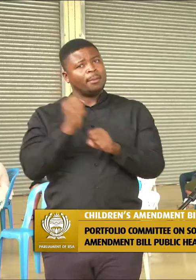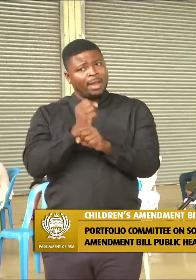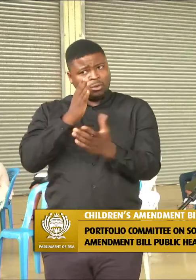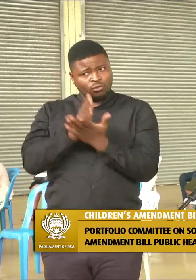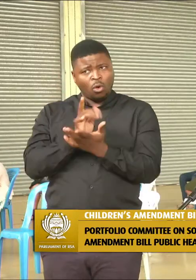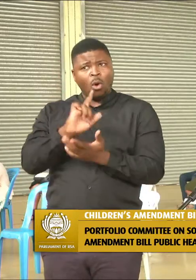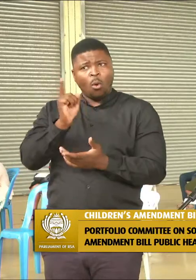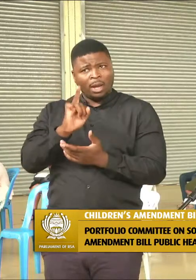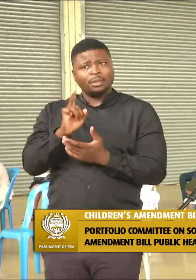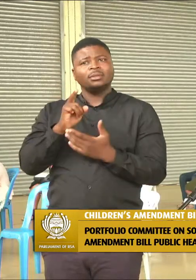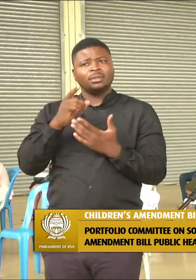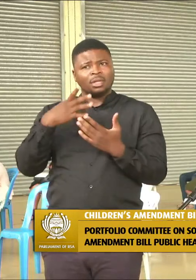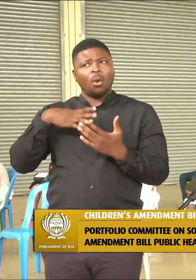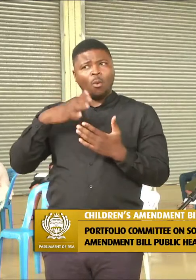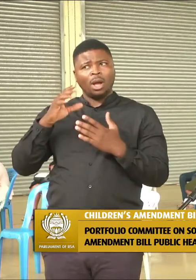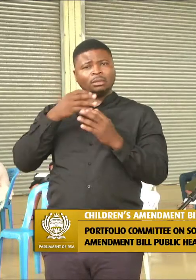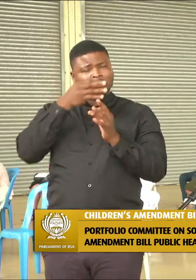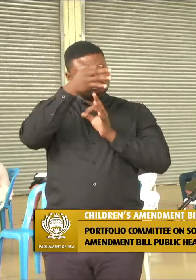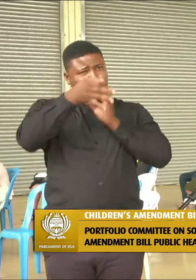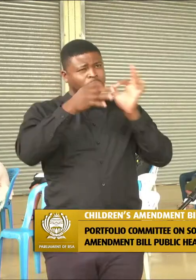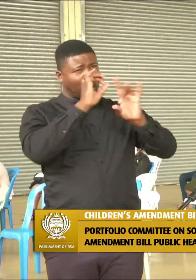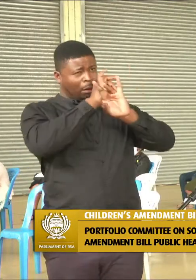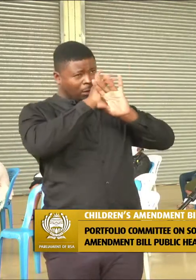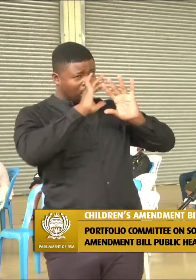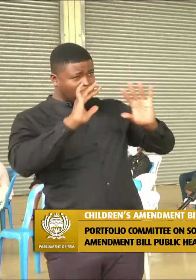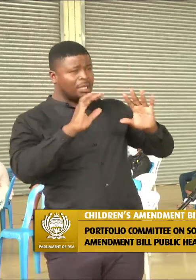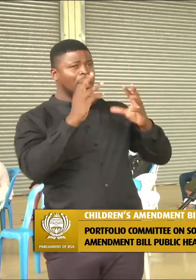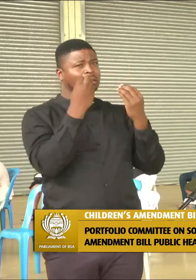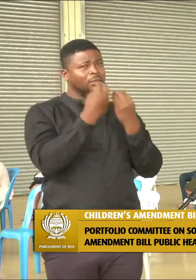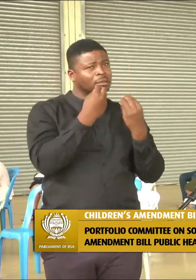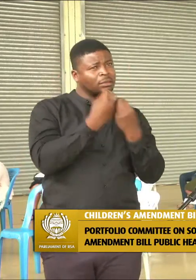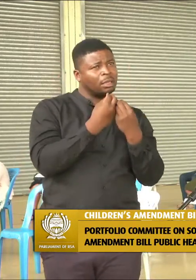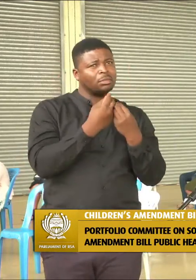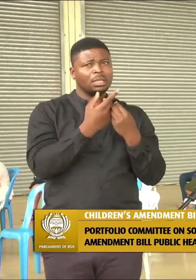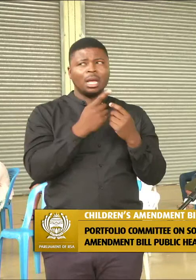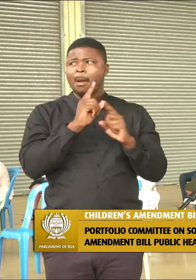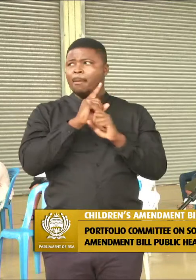uhamba una ne explanation, una something, ukona